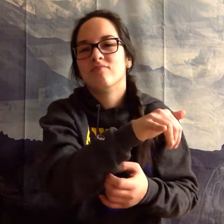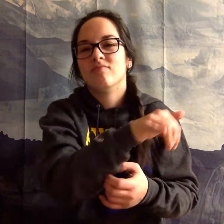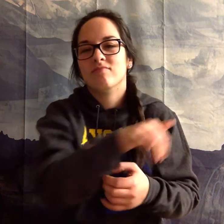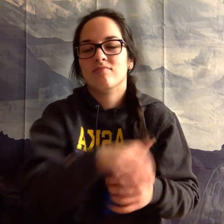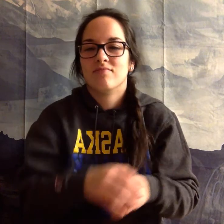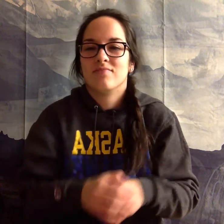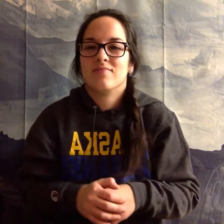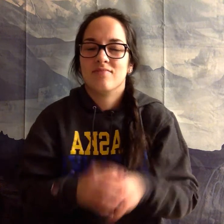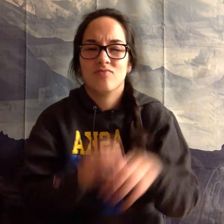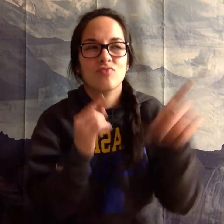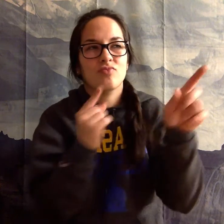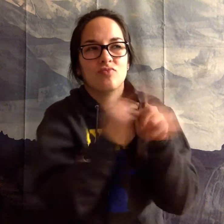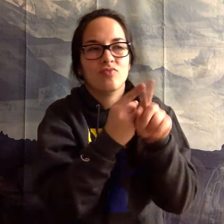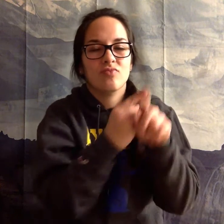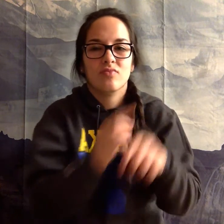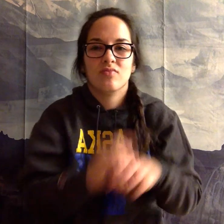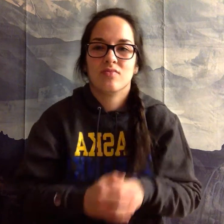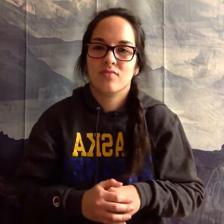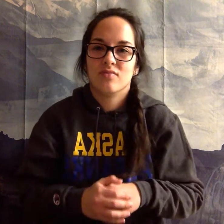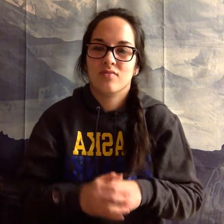And it's all right.